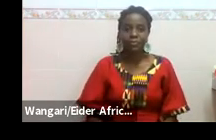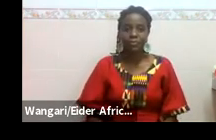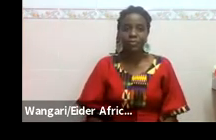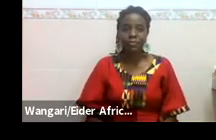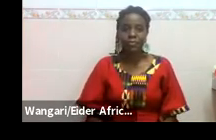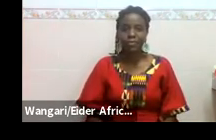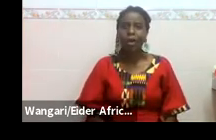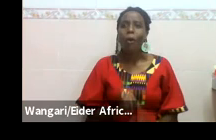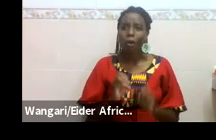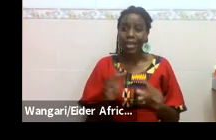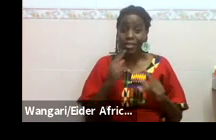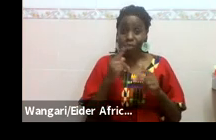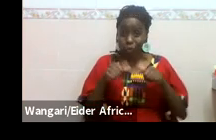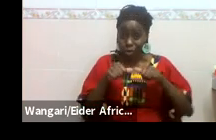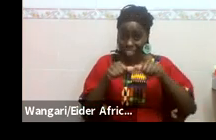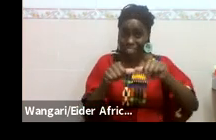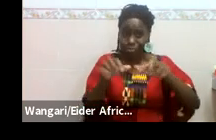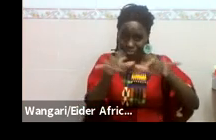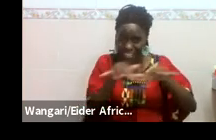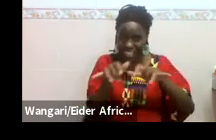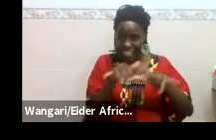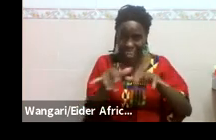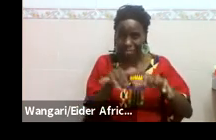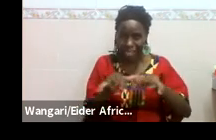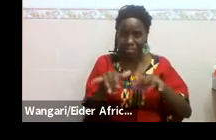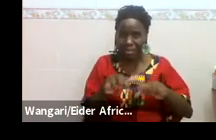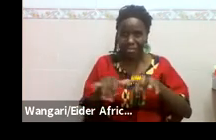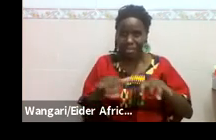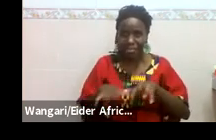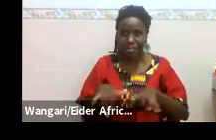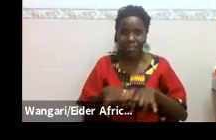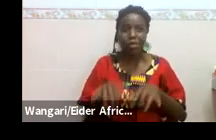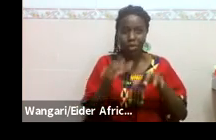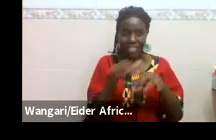So let's keep writing. And I think we are right at